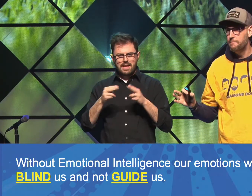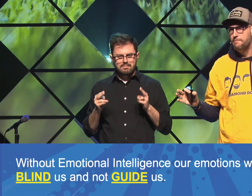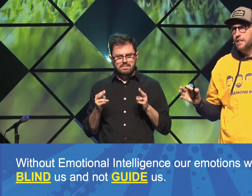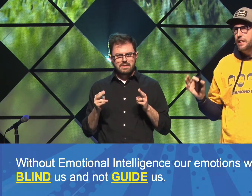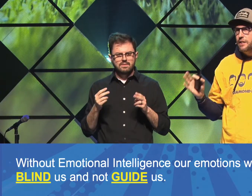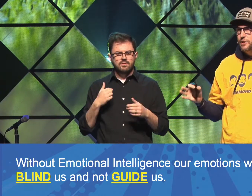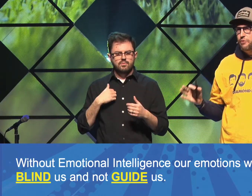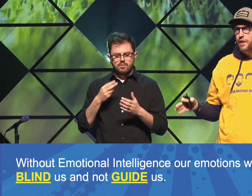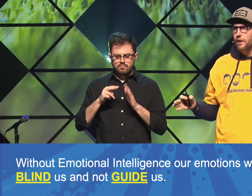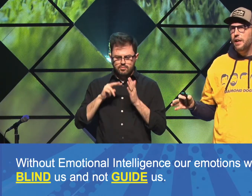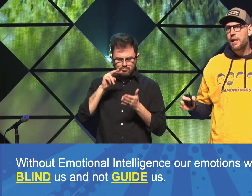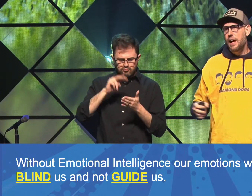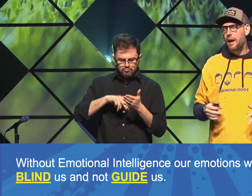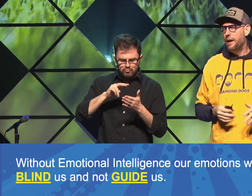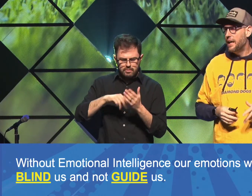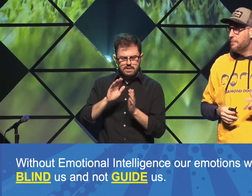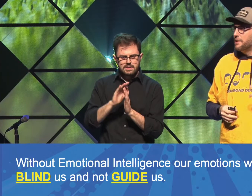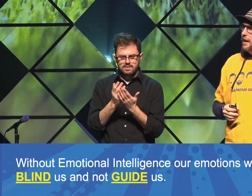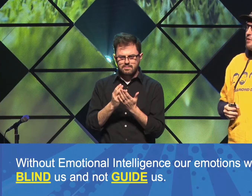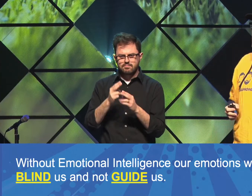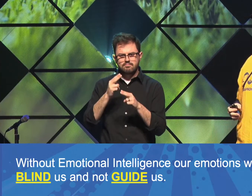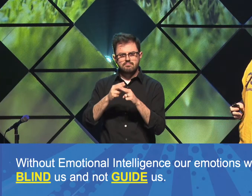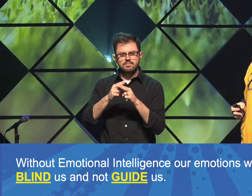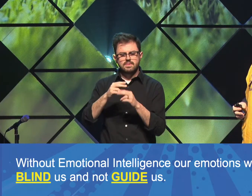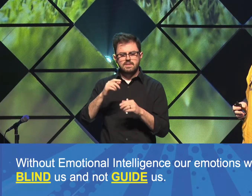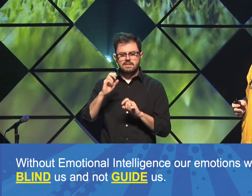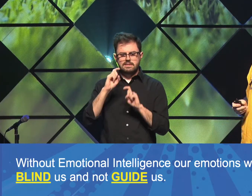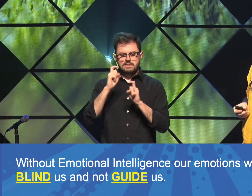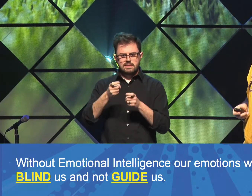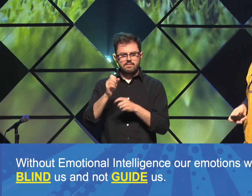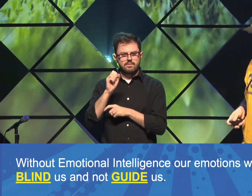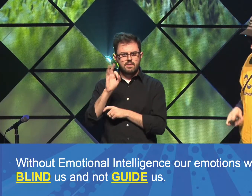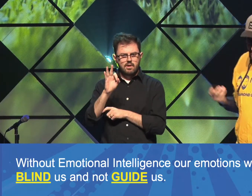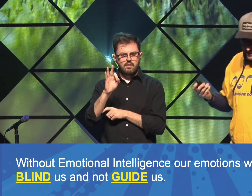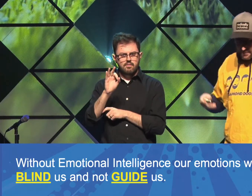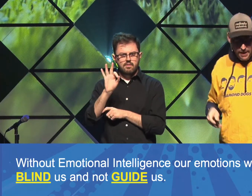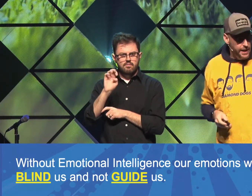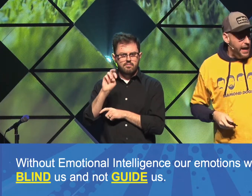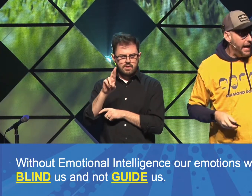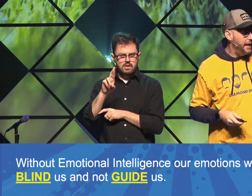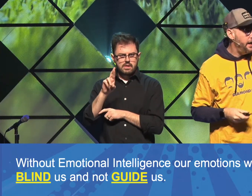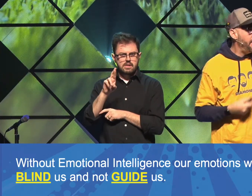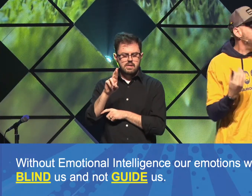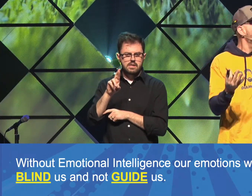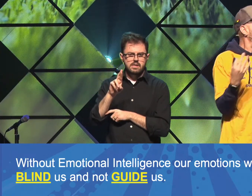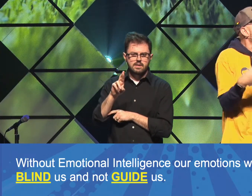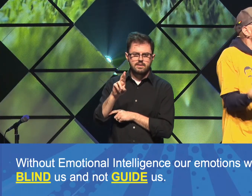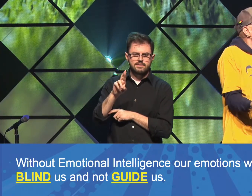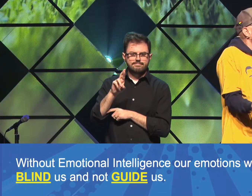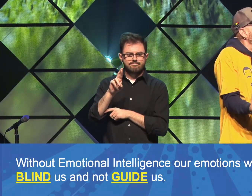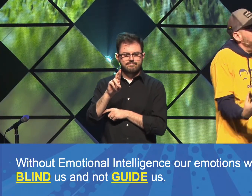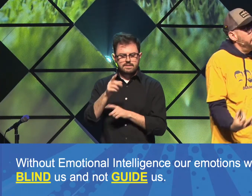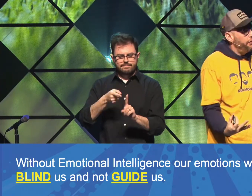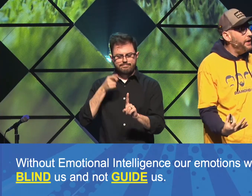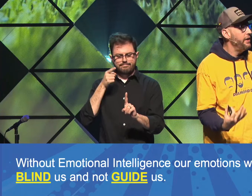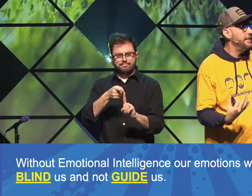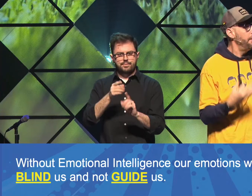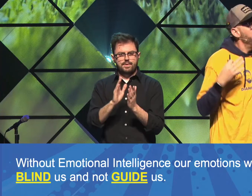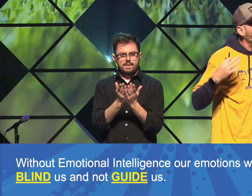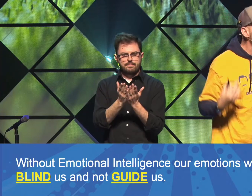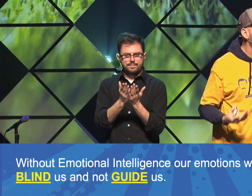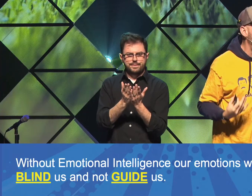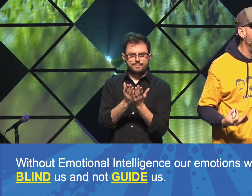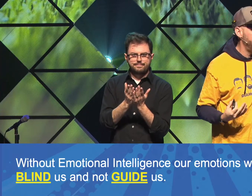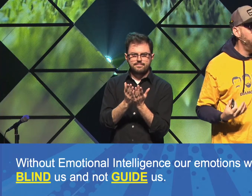Fear. The Gift of Fear, by a guy named Gavin de Becker is his name. And the idea behind this book, The Gift of Fear, is